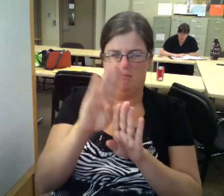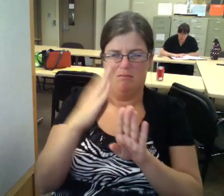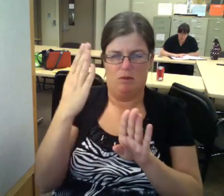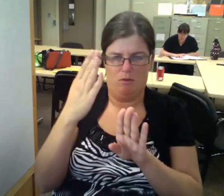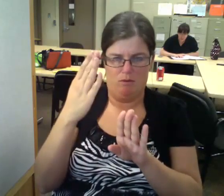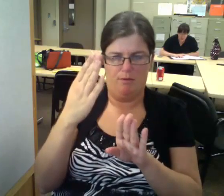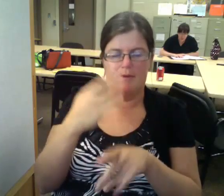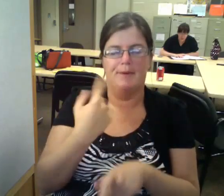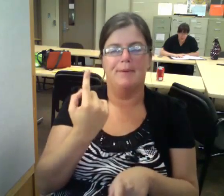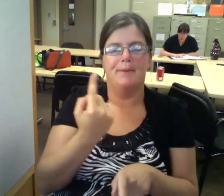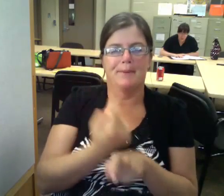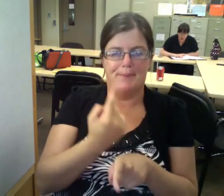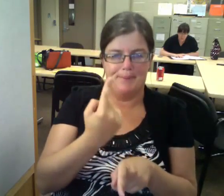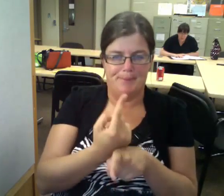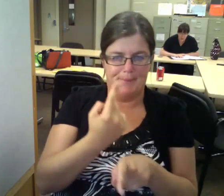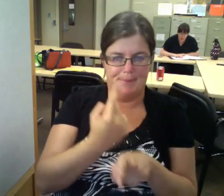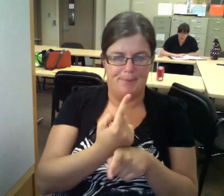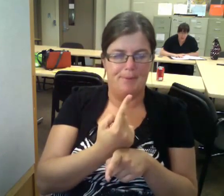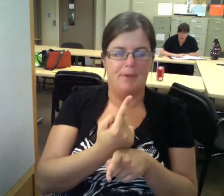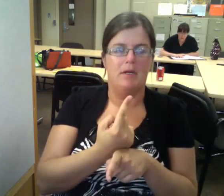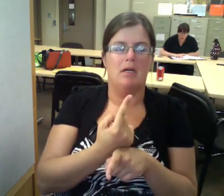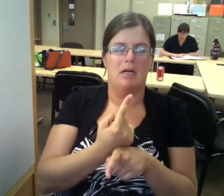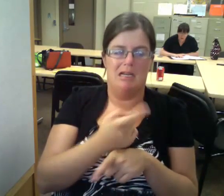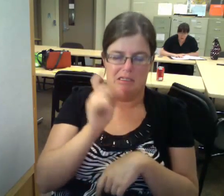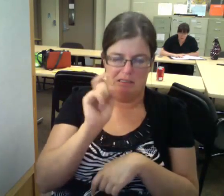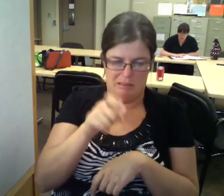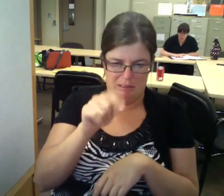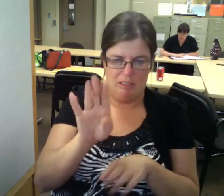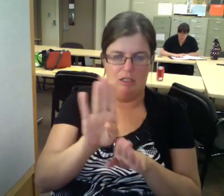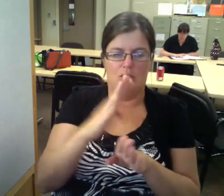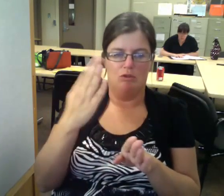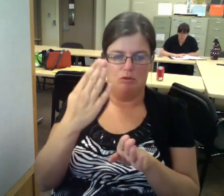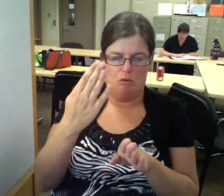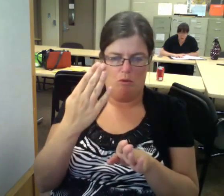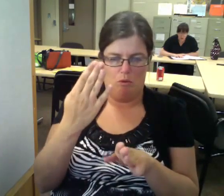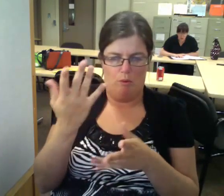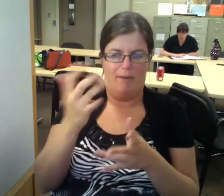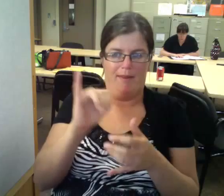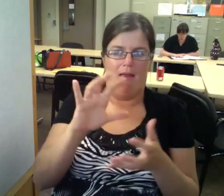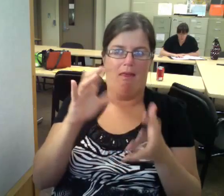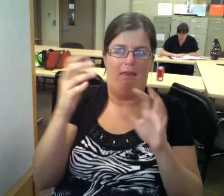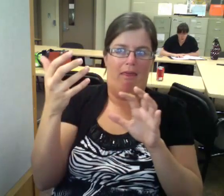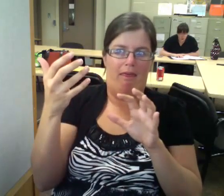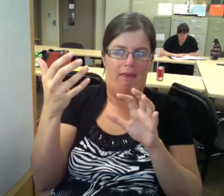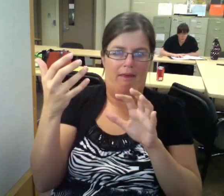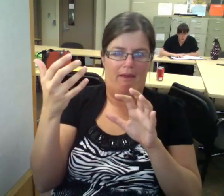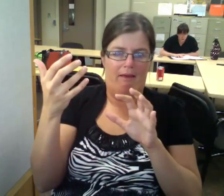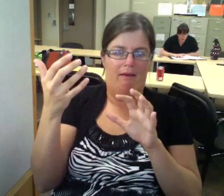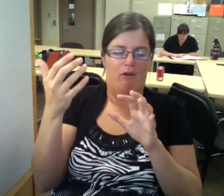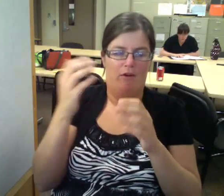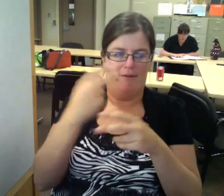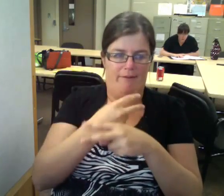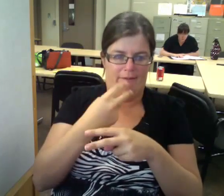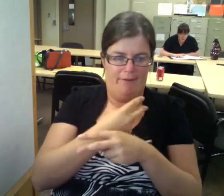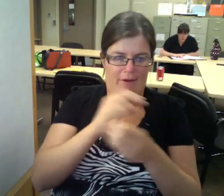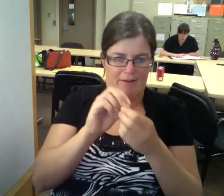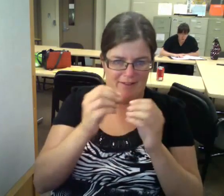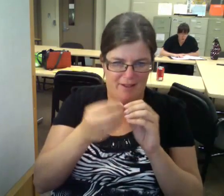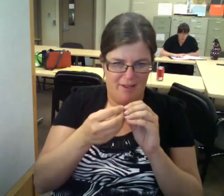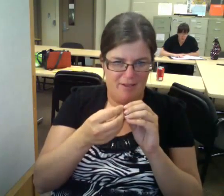right. That could complicate your calculations somewhat. But we'll let Mr. Jones worry